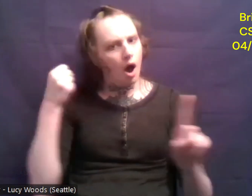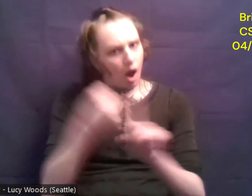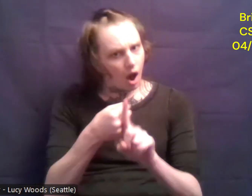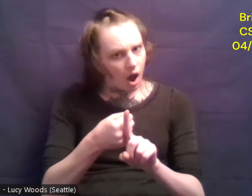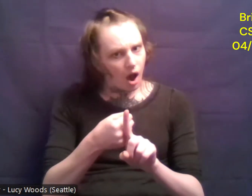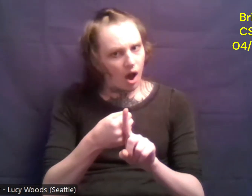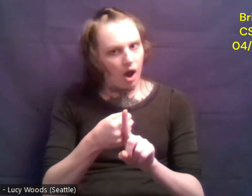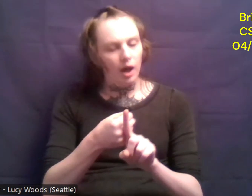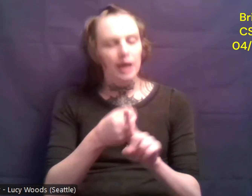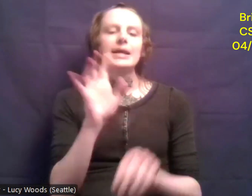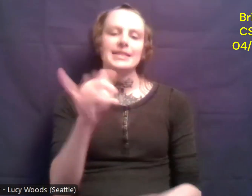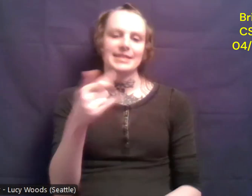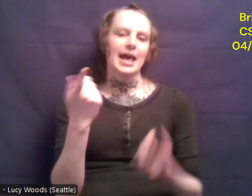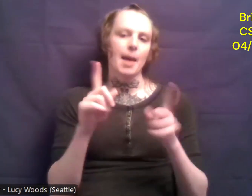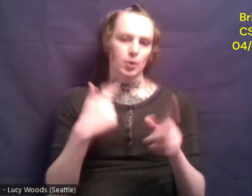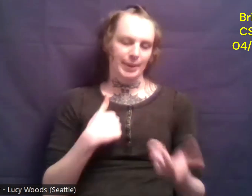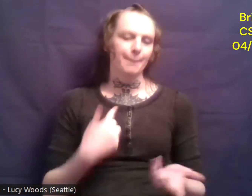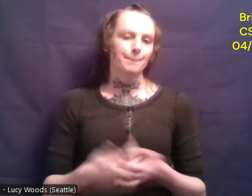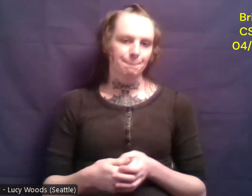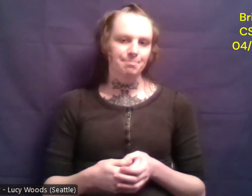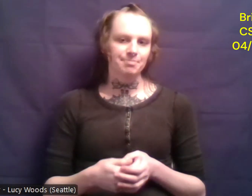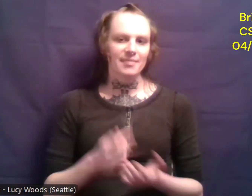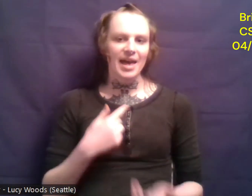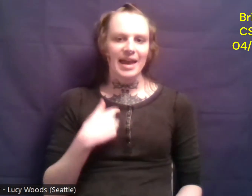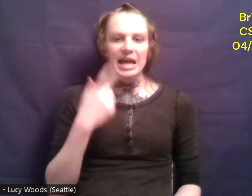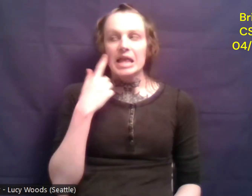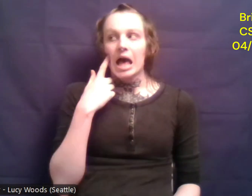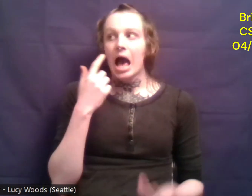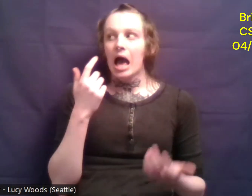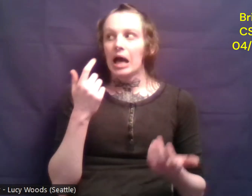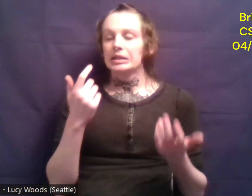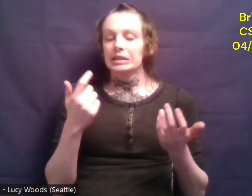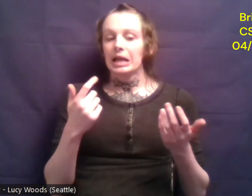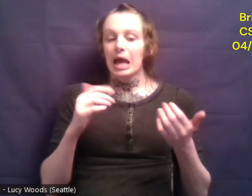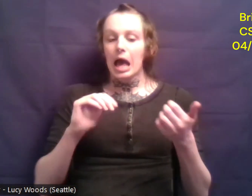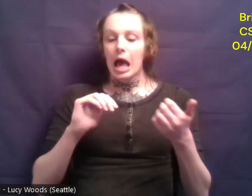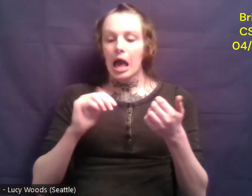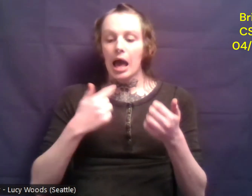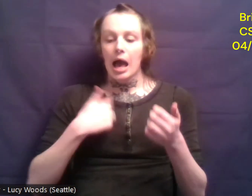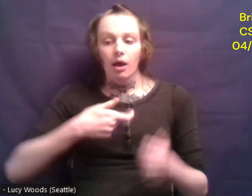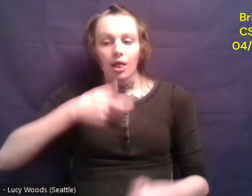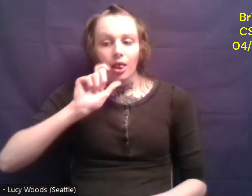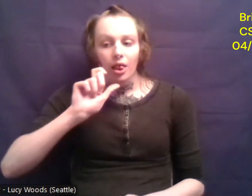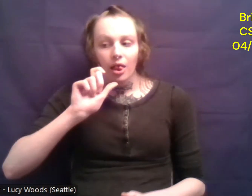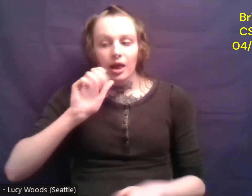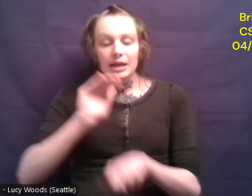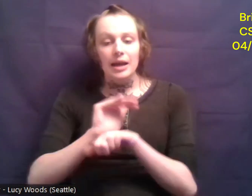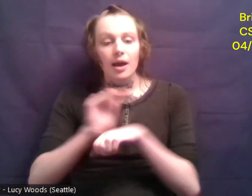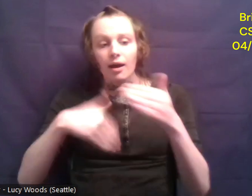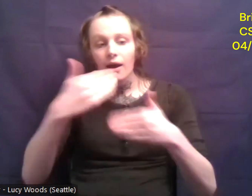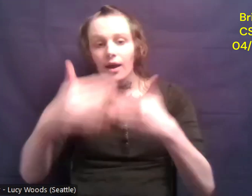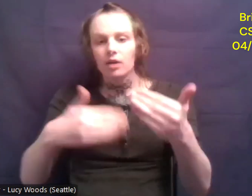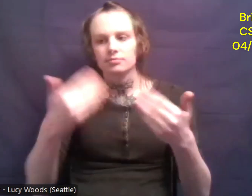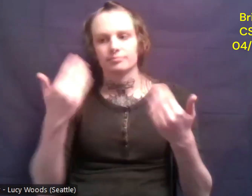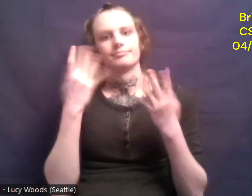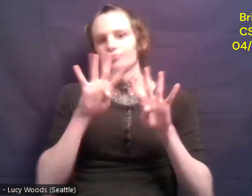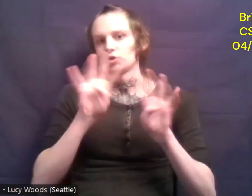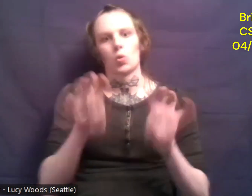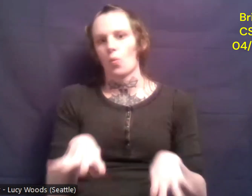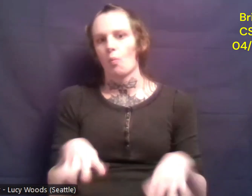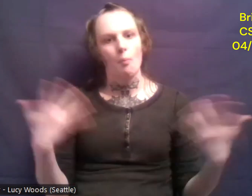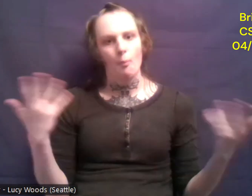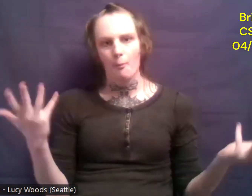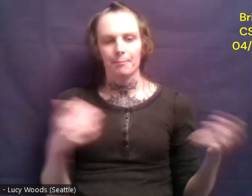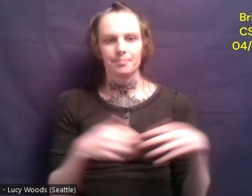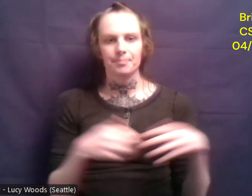like I never knew how the night was going to end up. Ultimately, once I got to college, because in high school I had super